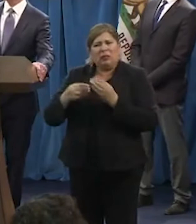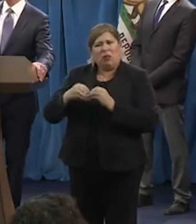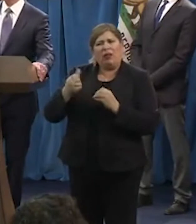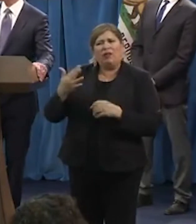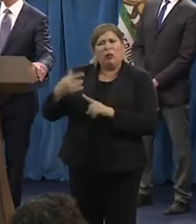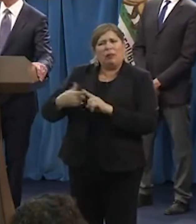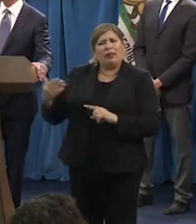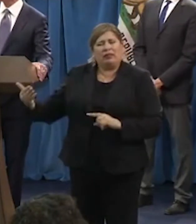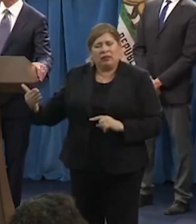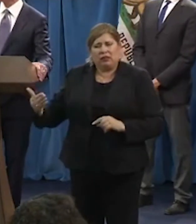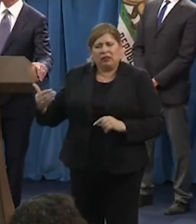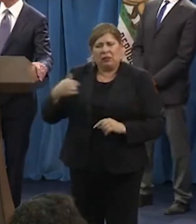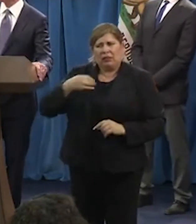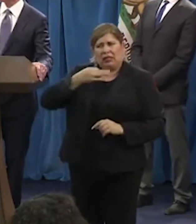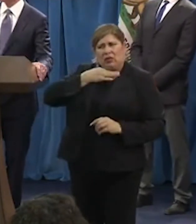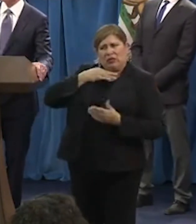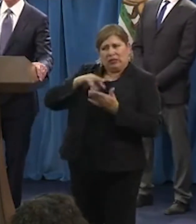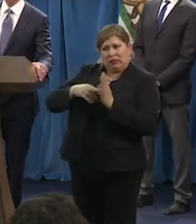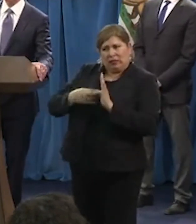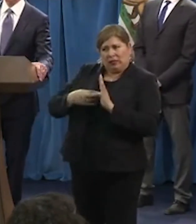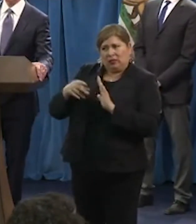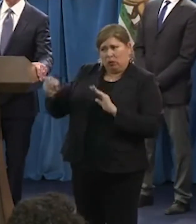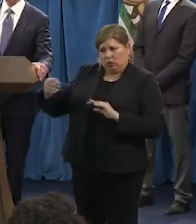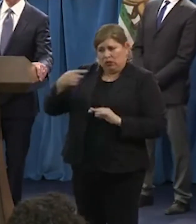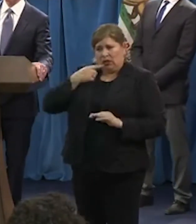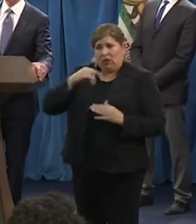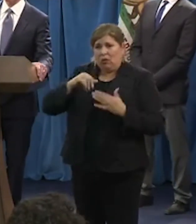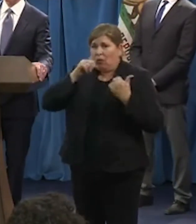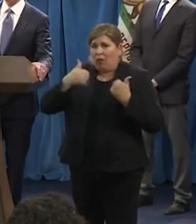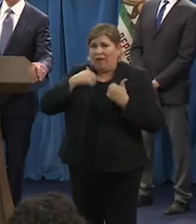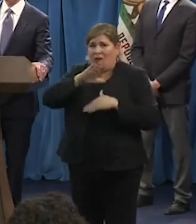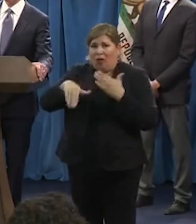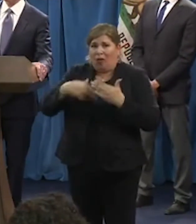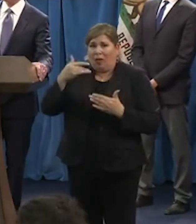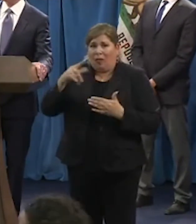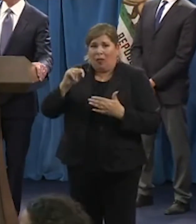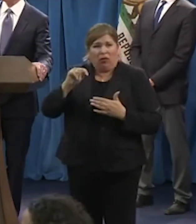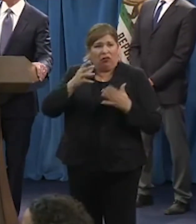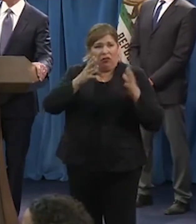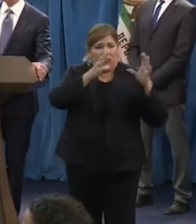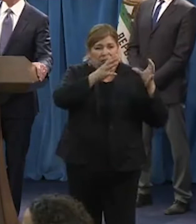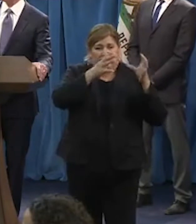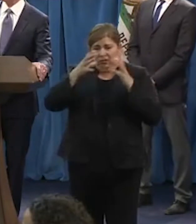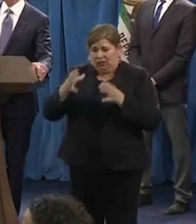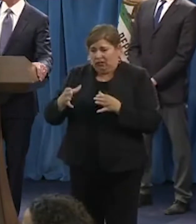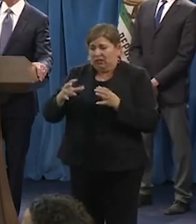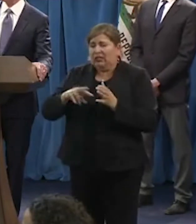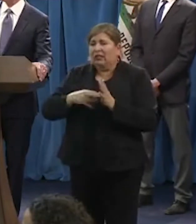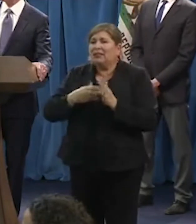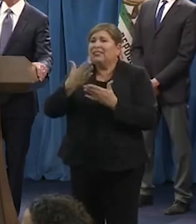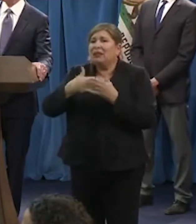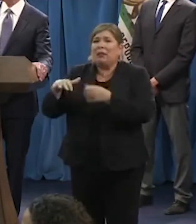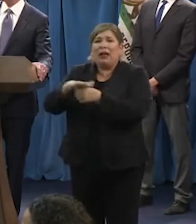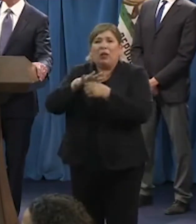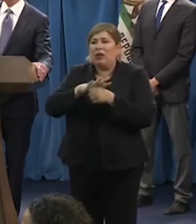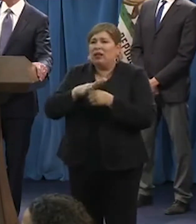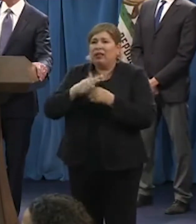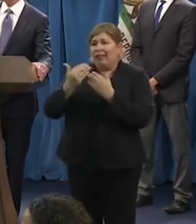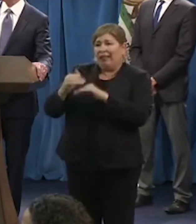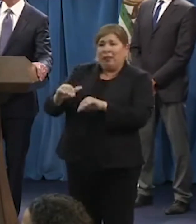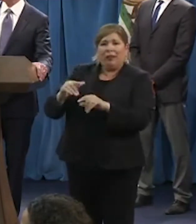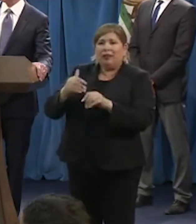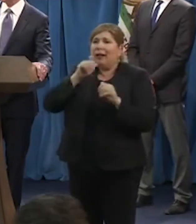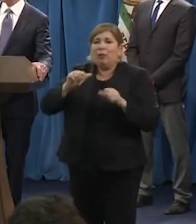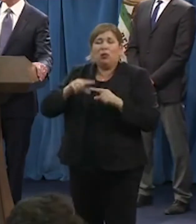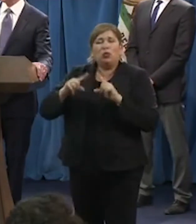that because we don't have all these parts that we're having a limited ability to test in some areas, and like what is your greater concern about